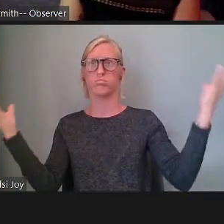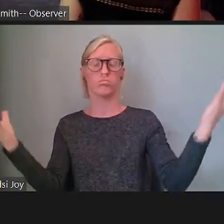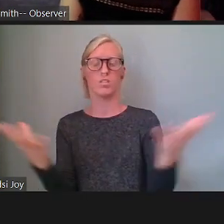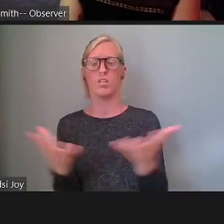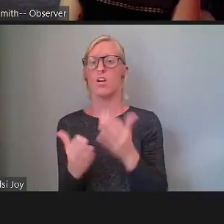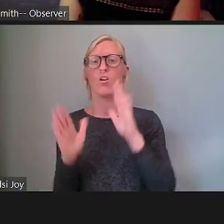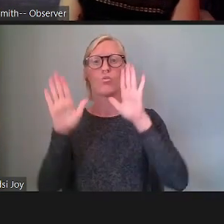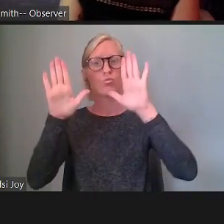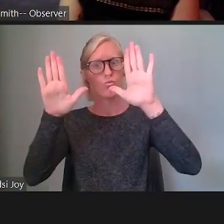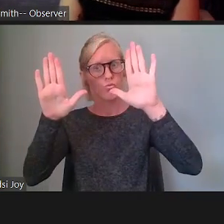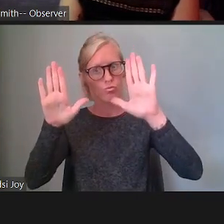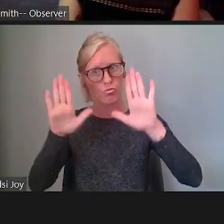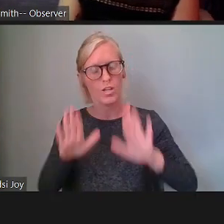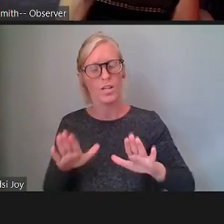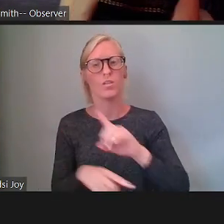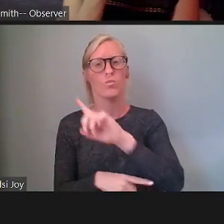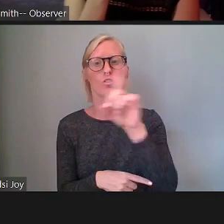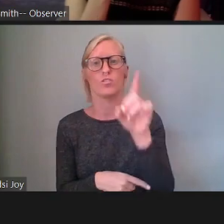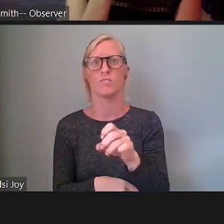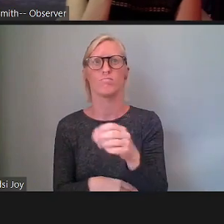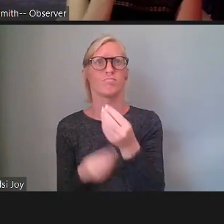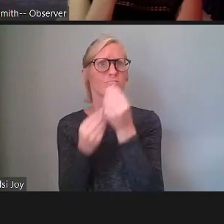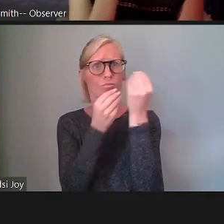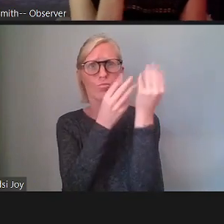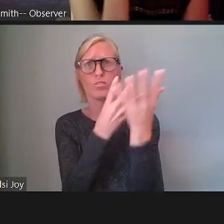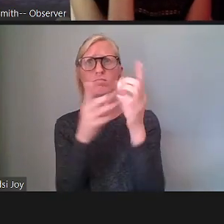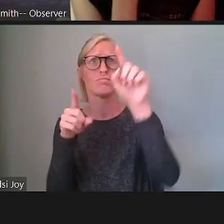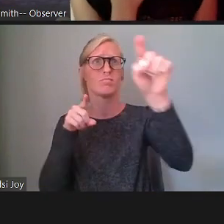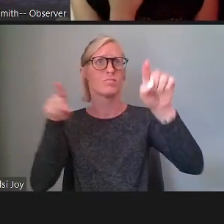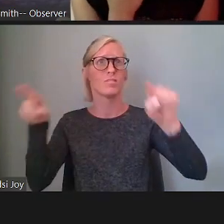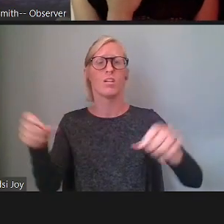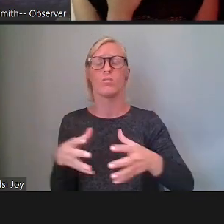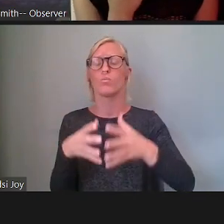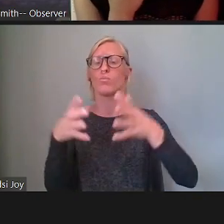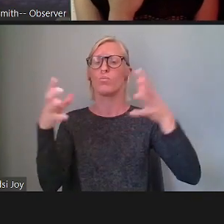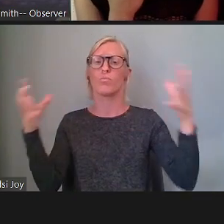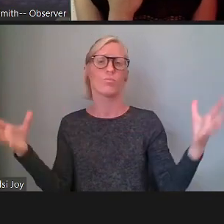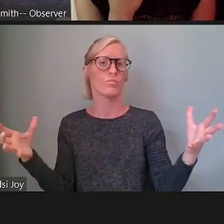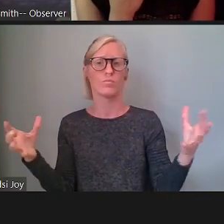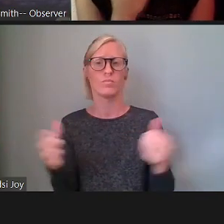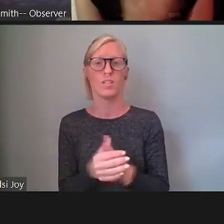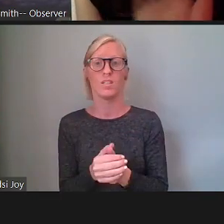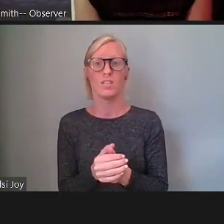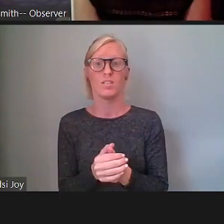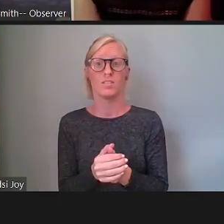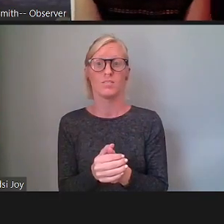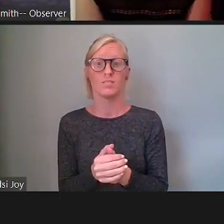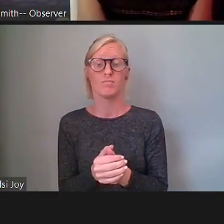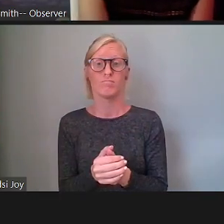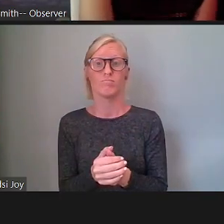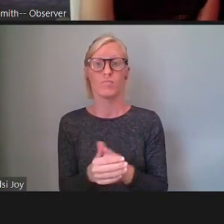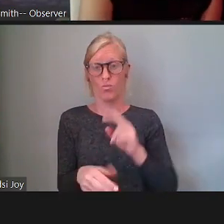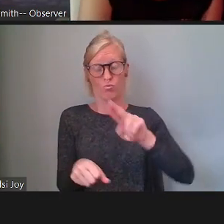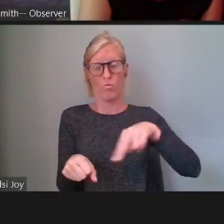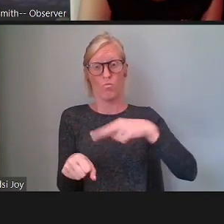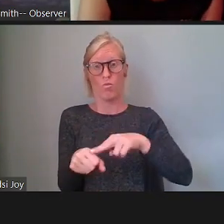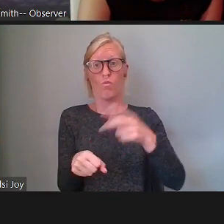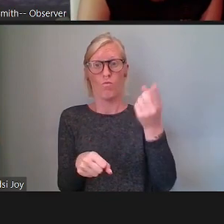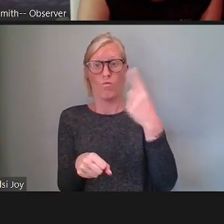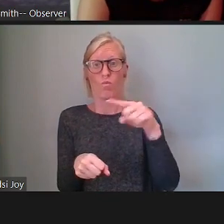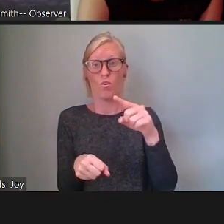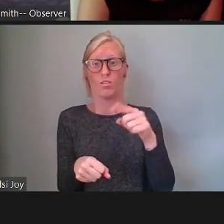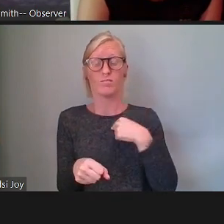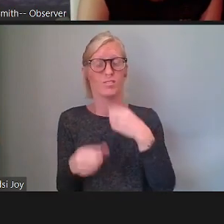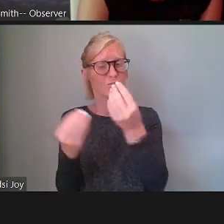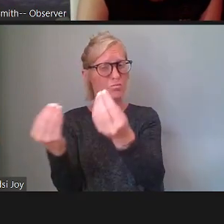Great question. There's so much information out there at the moment, and for some people, actually, it's quite normal to have so